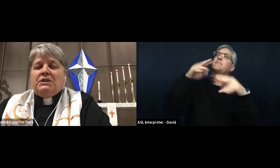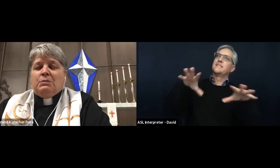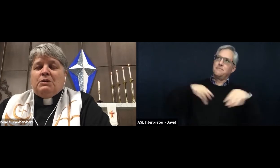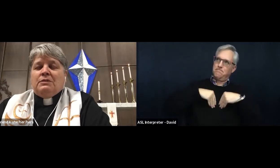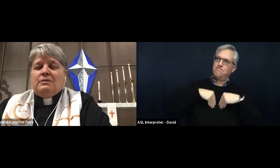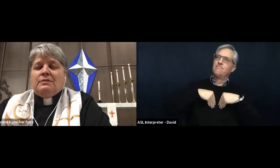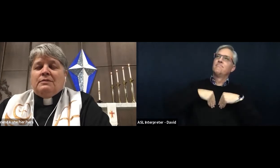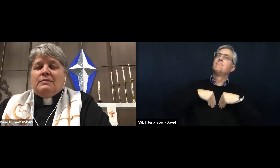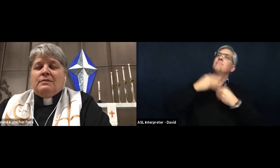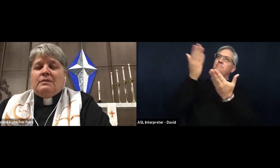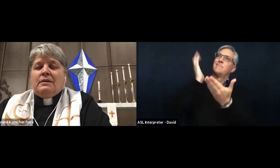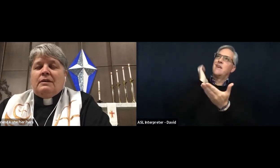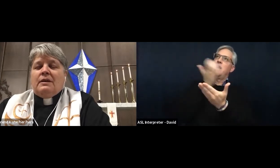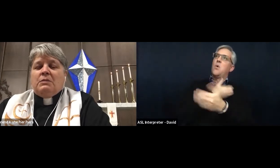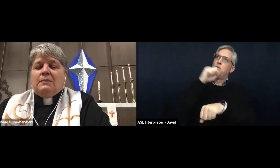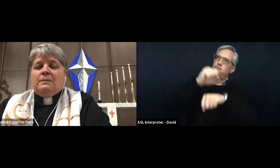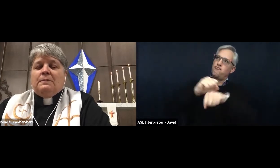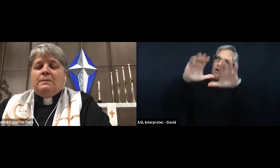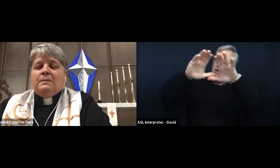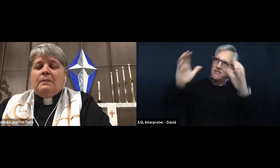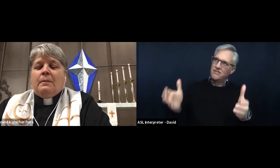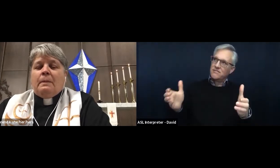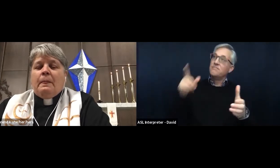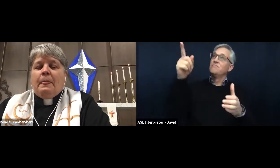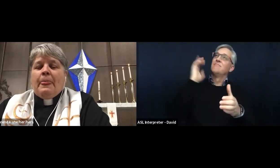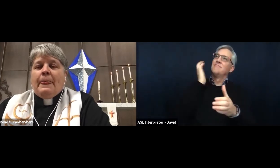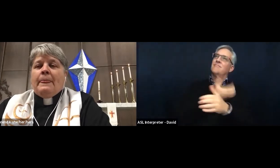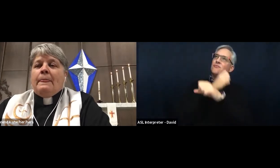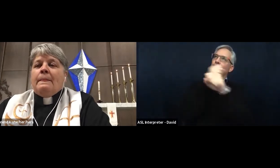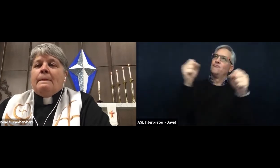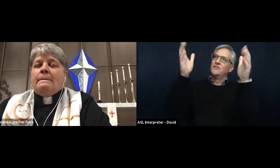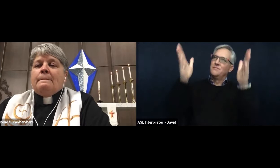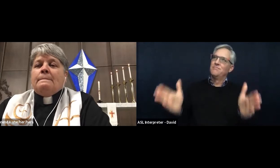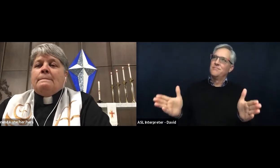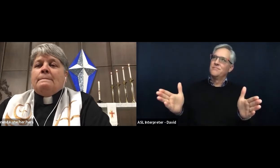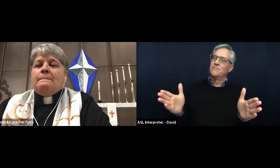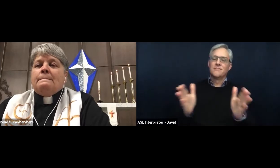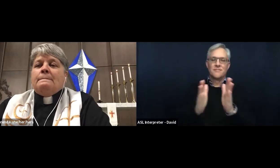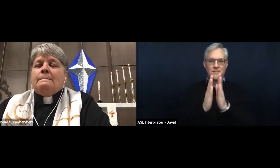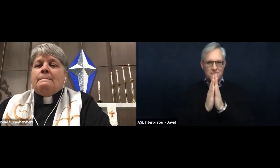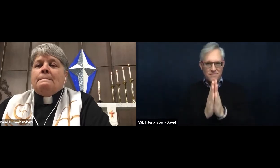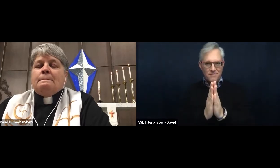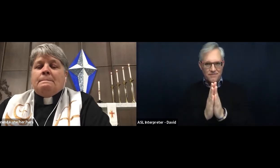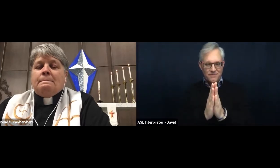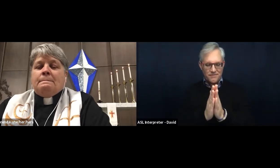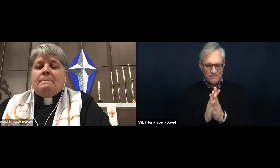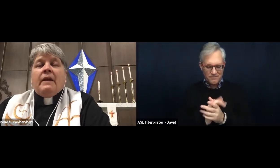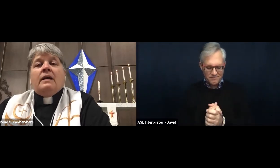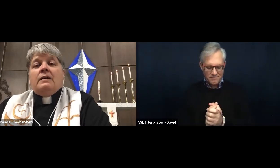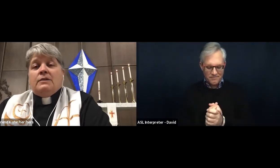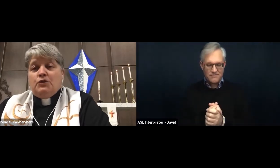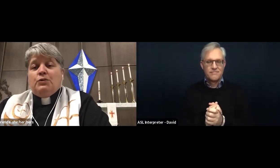our redeemer. Amen.